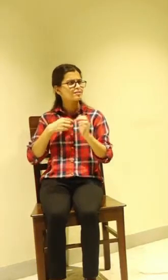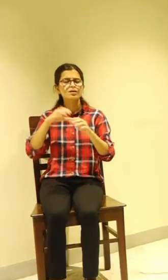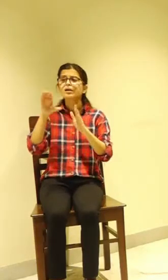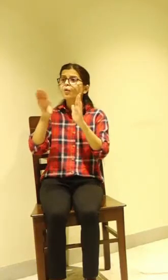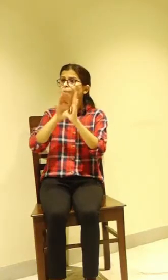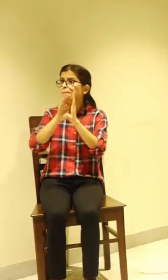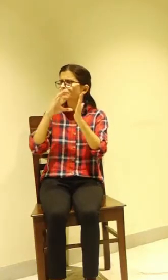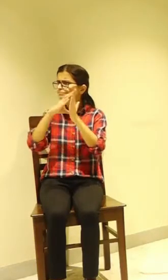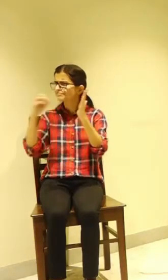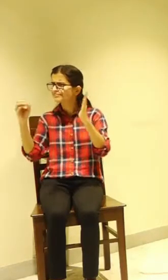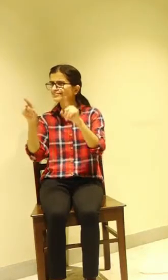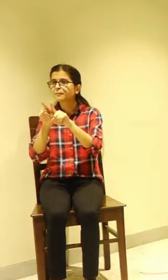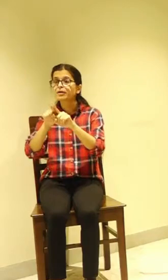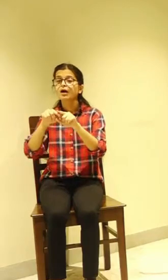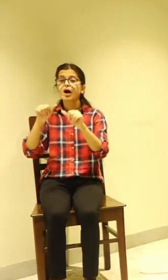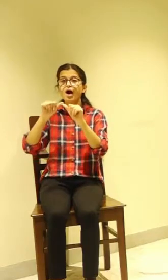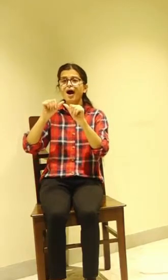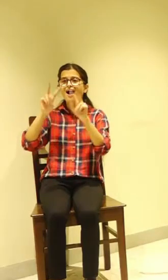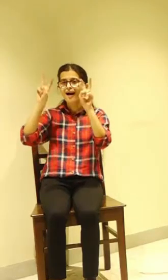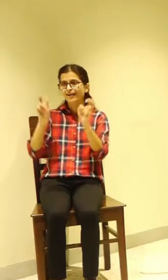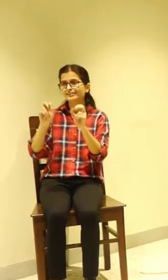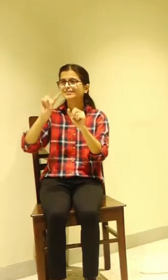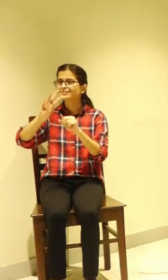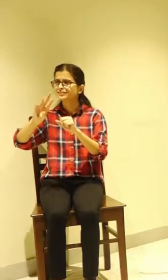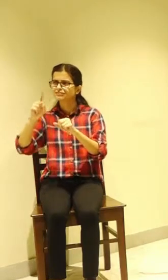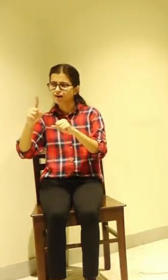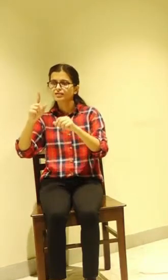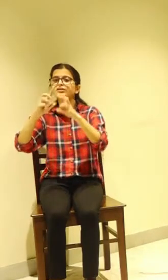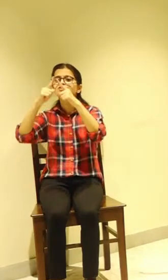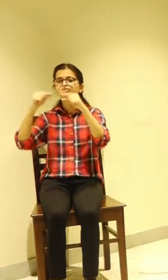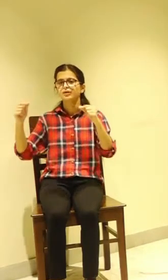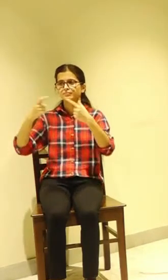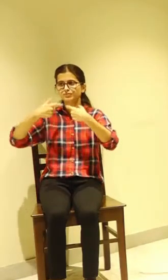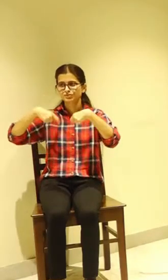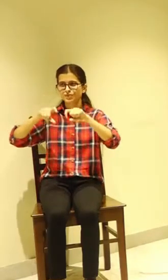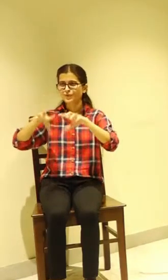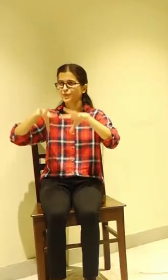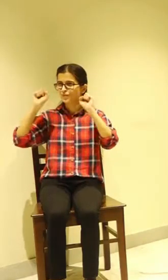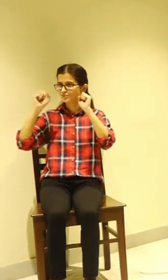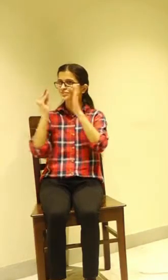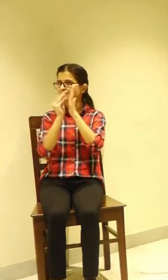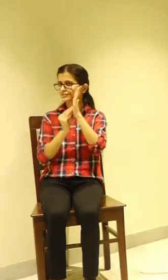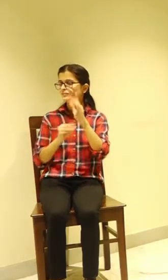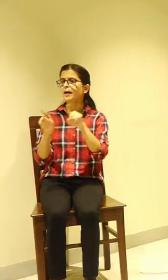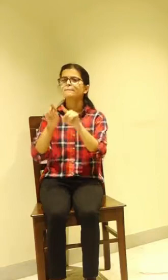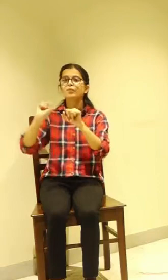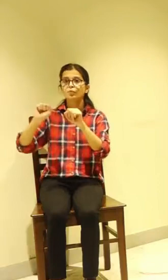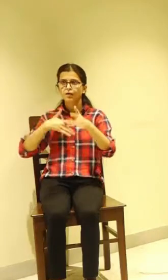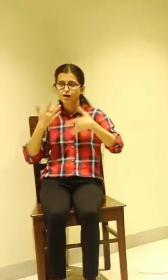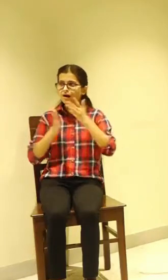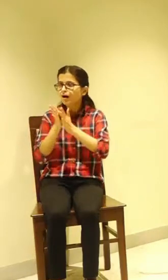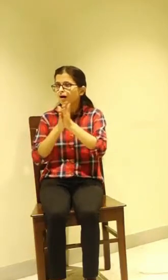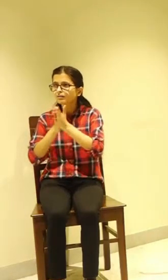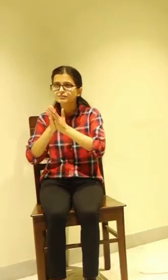Article 31 of the Japanese Constitution. It has something similar, and that Japanese Constitution is an inspiration to us.